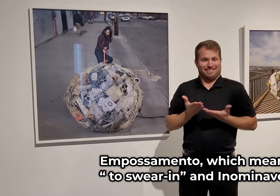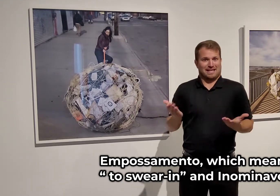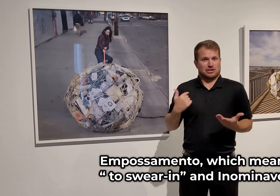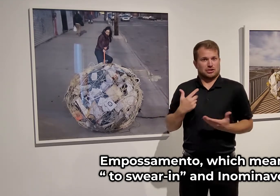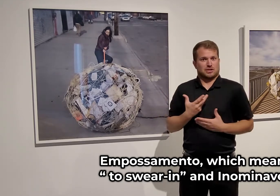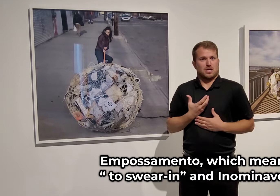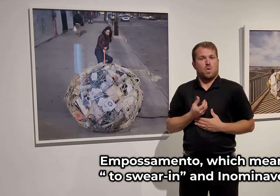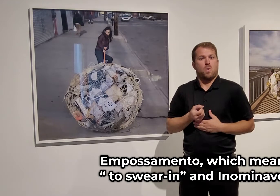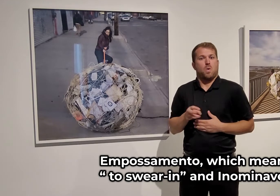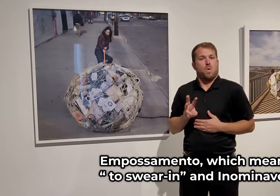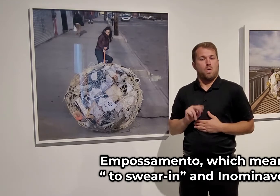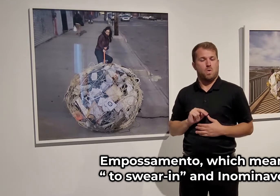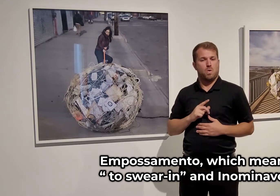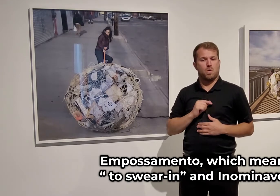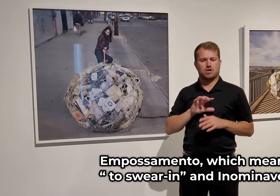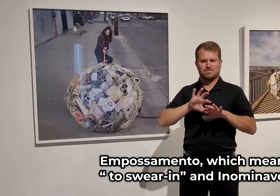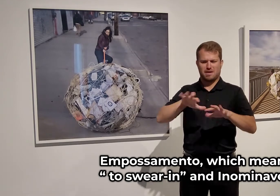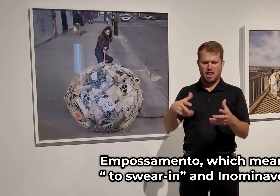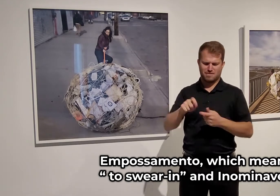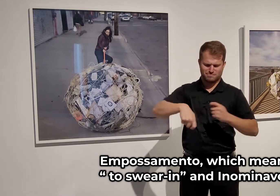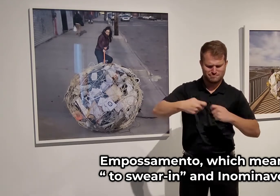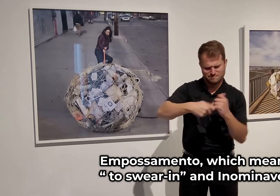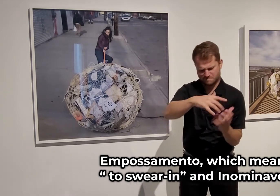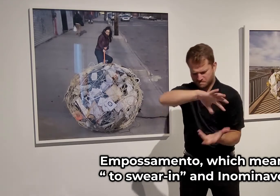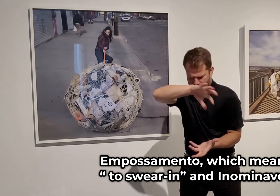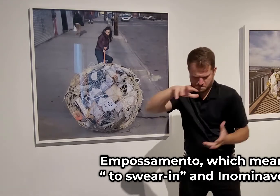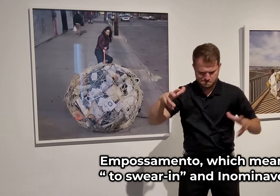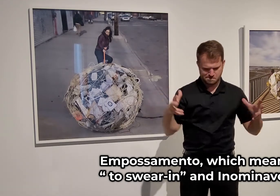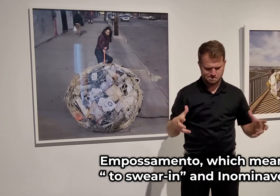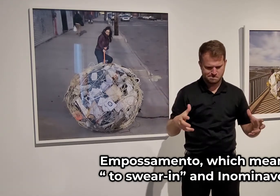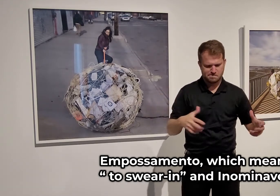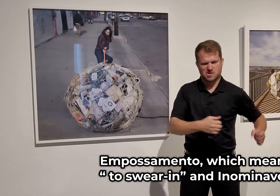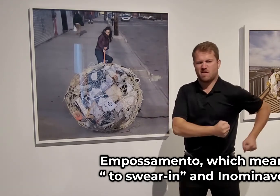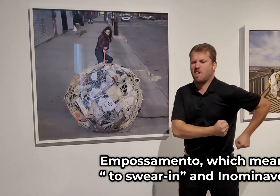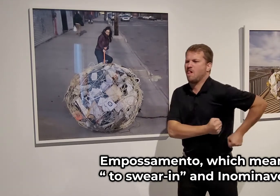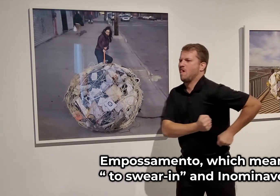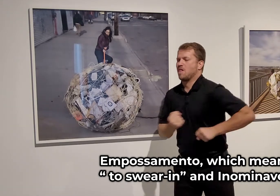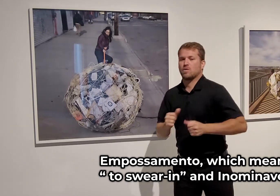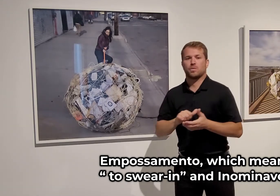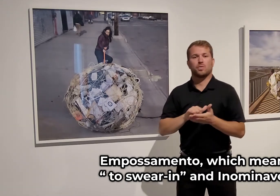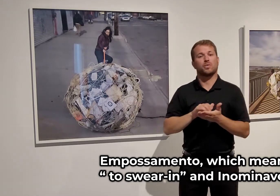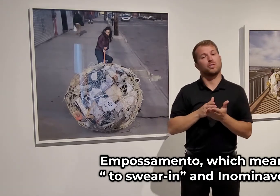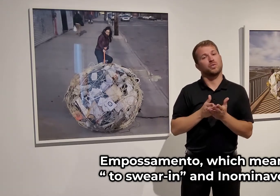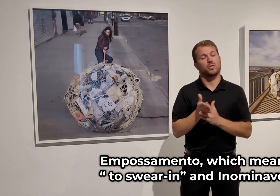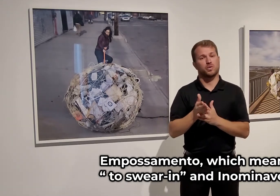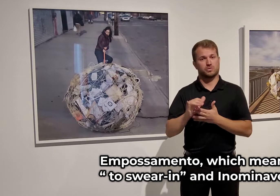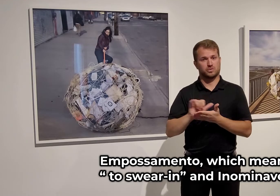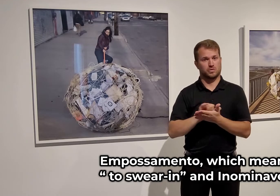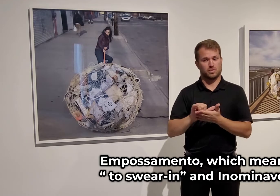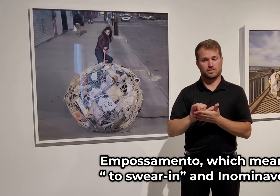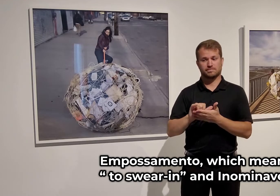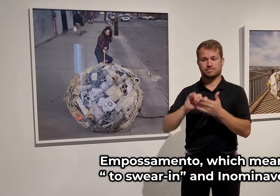Lines appear in the wrapped twine around her belongings and also in the map of her path through the